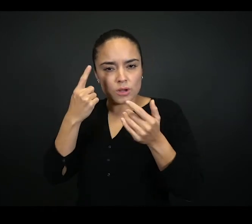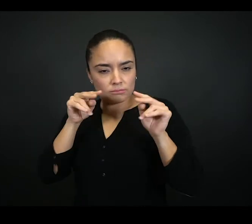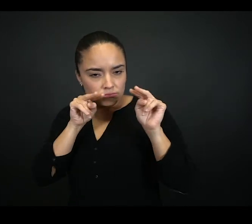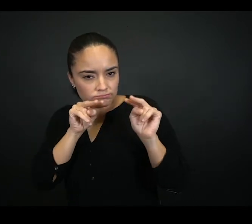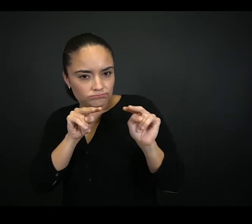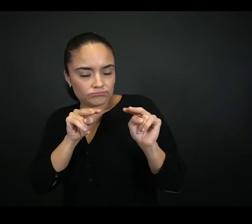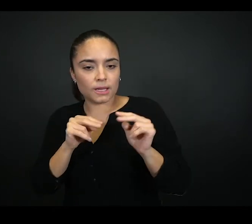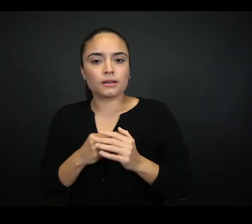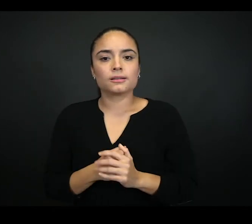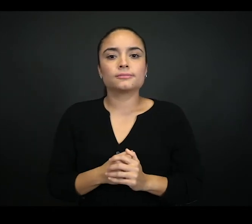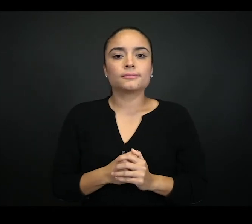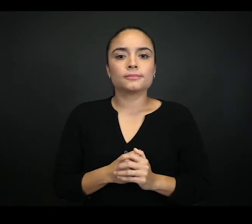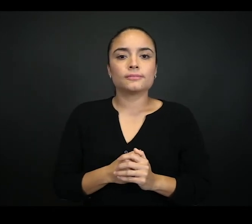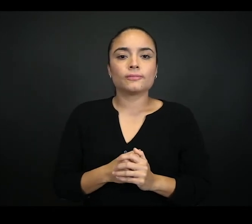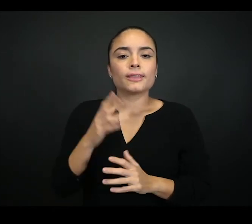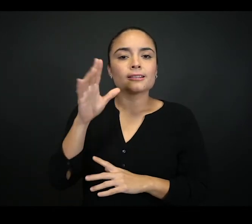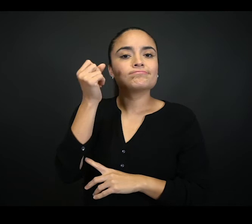us in the city provide.